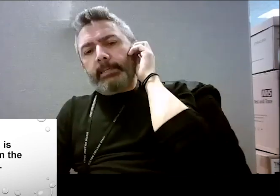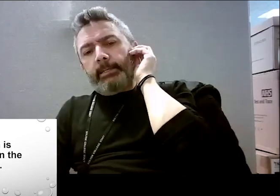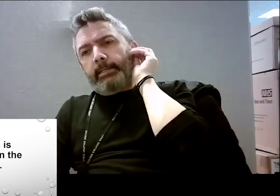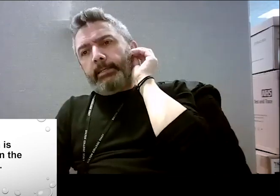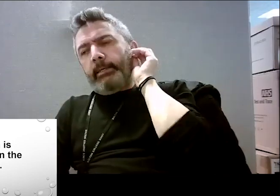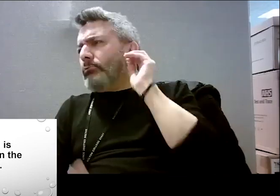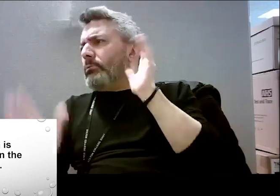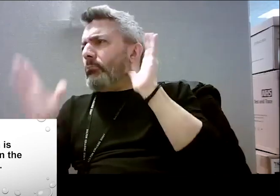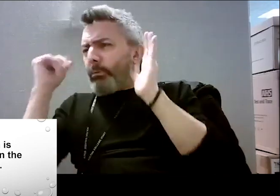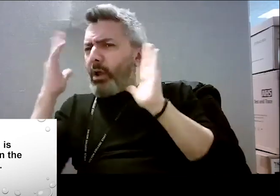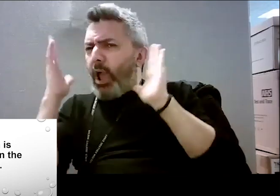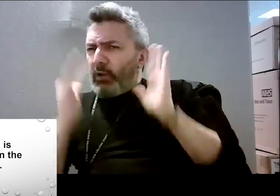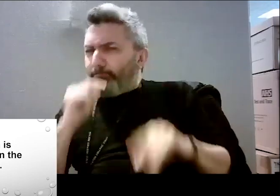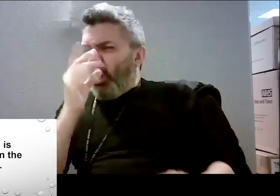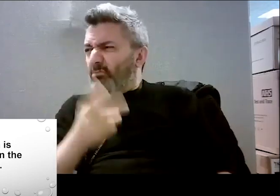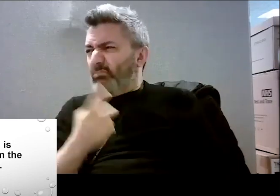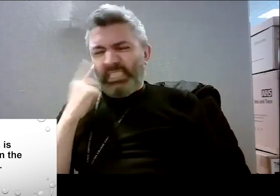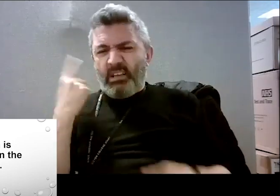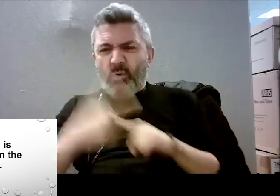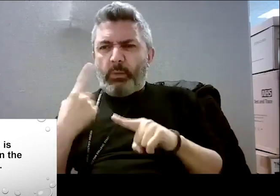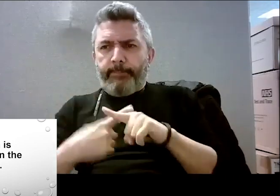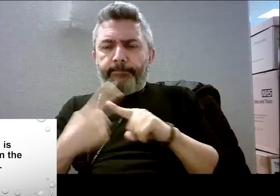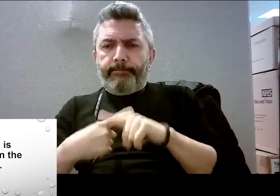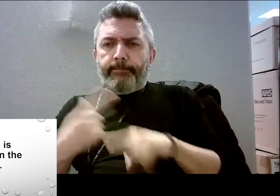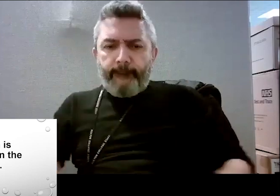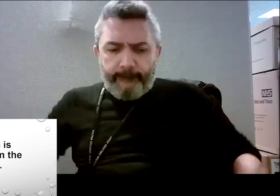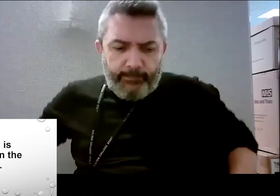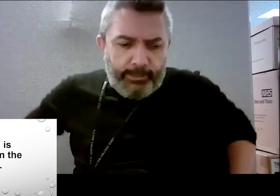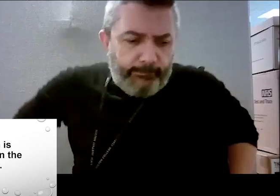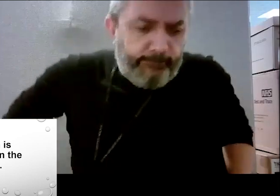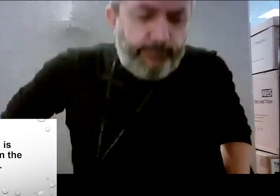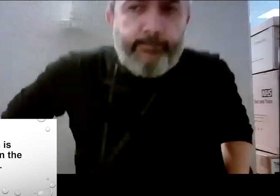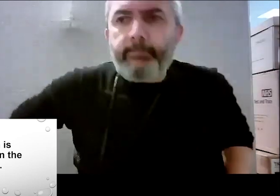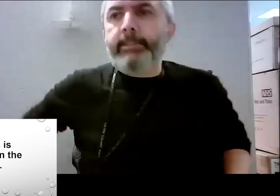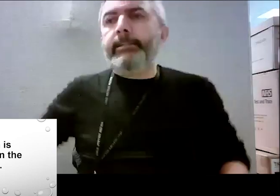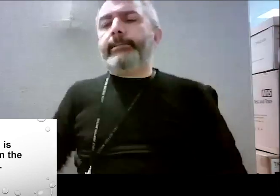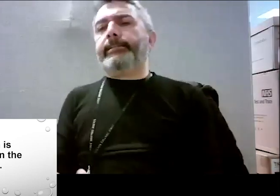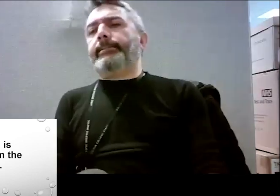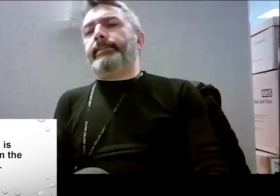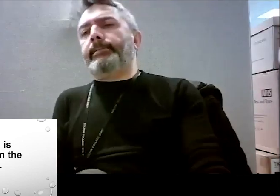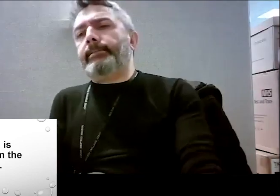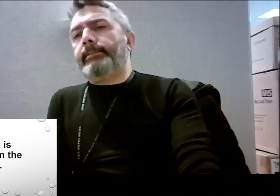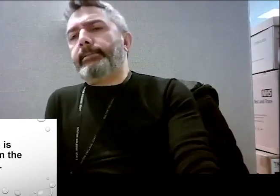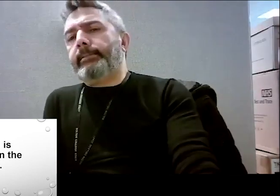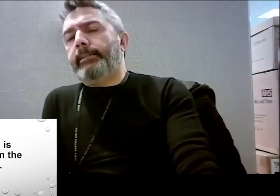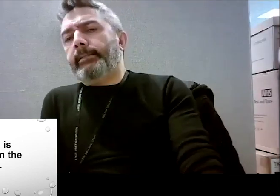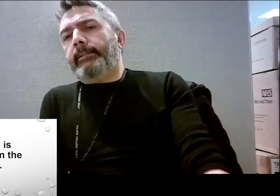when you're ready. Thank you. Doesn't have to be a posh drawing. A stick man on a stick bridge will be fine.